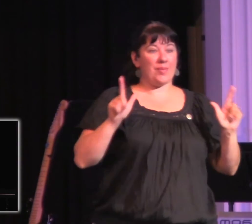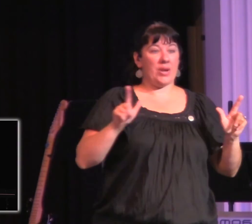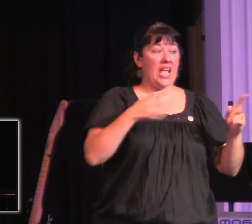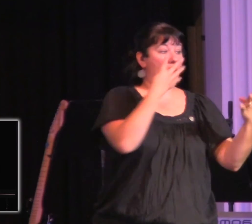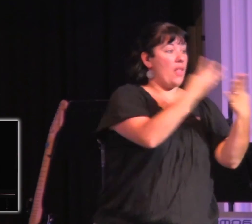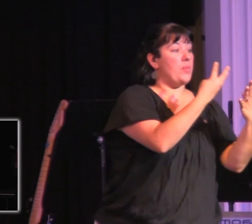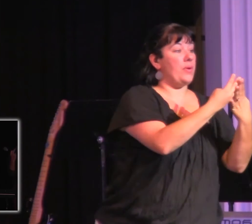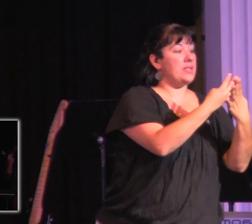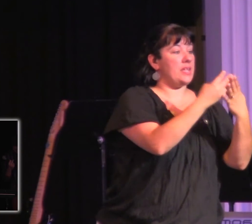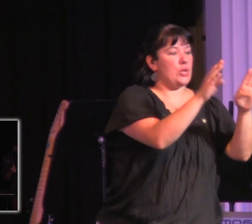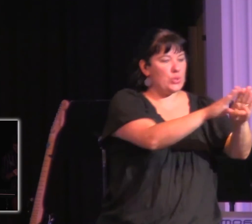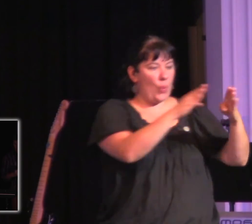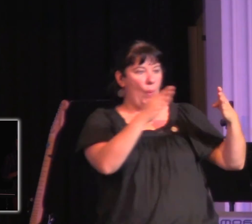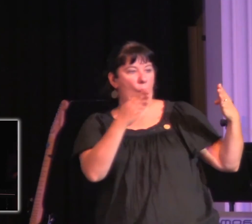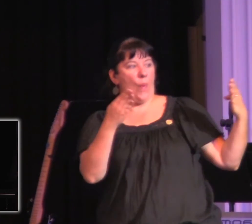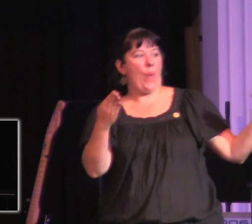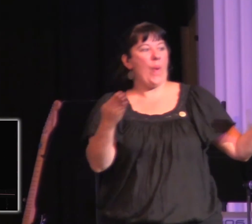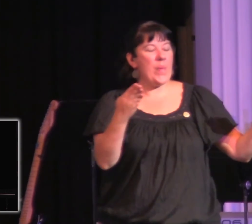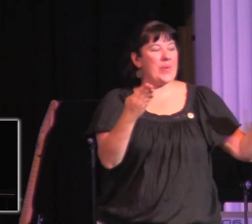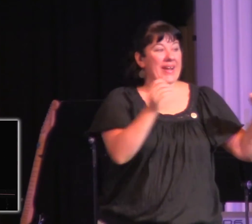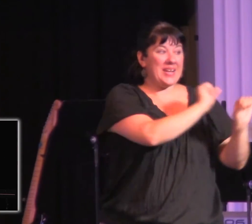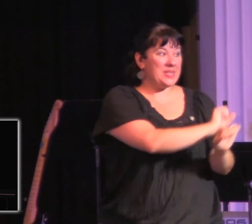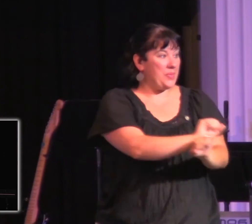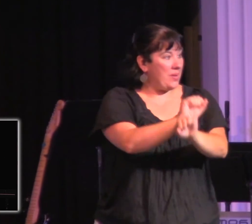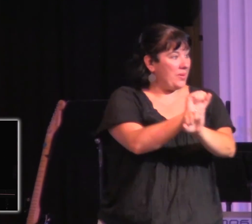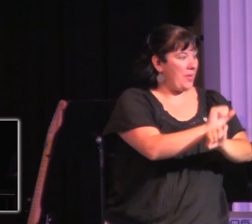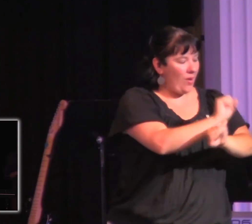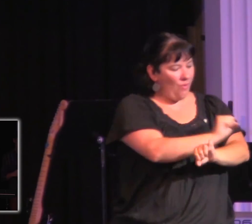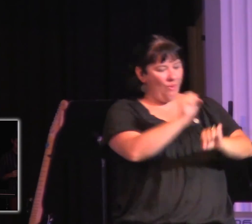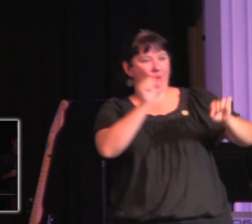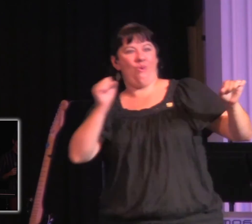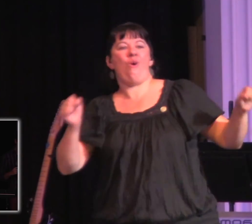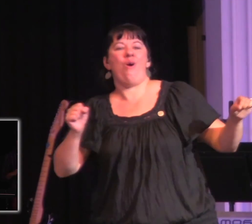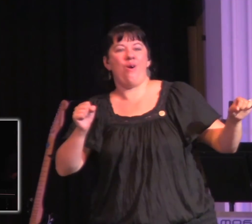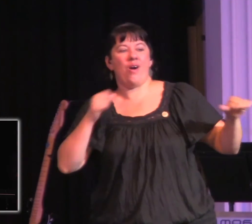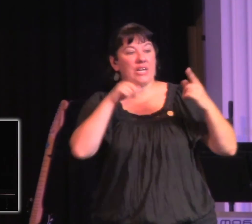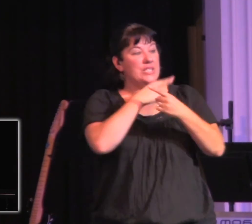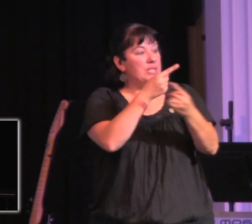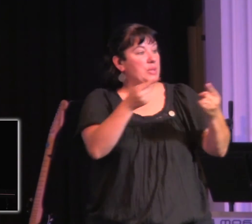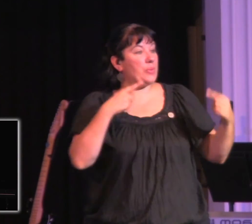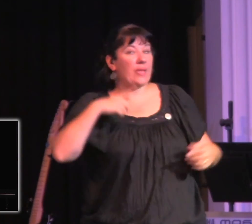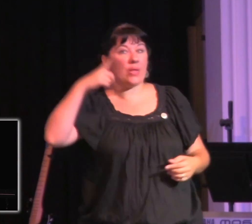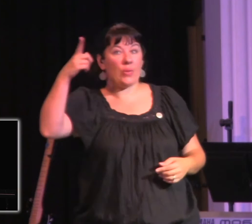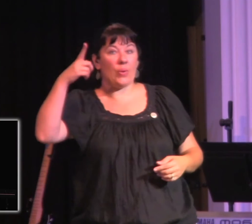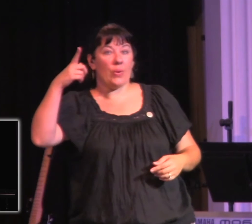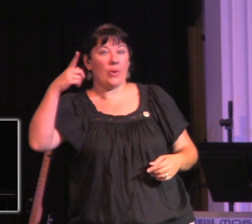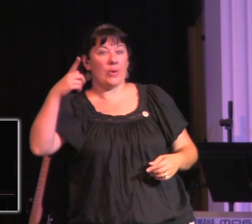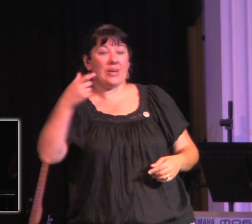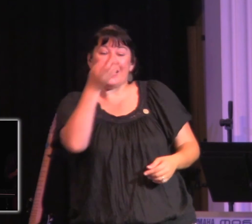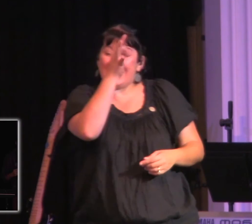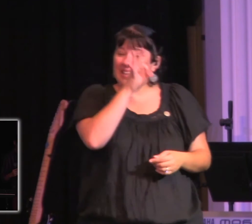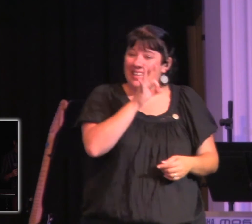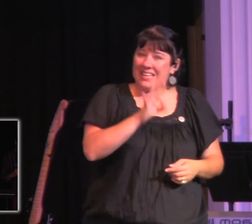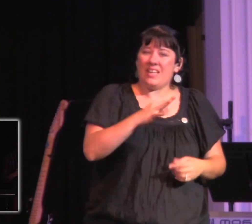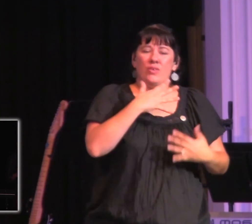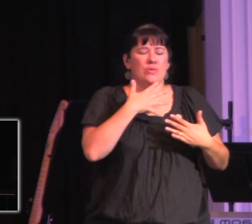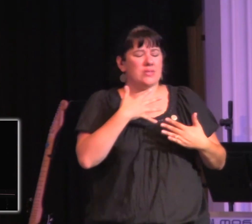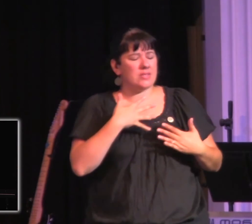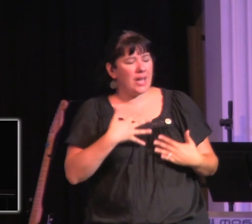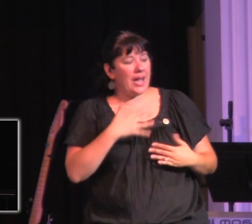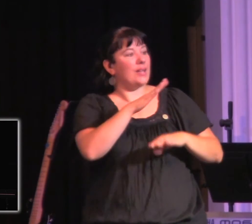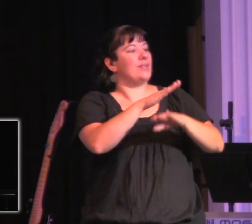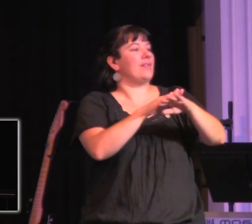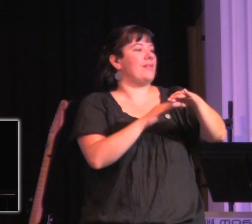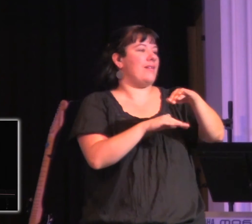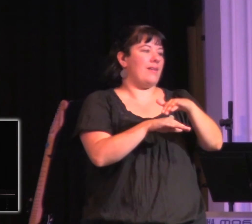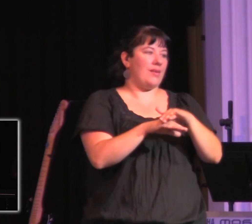proclaim the acceptable year of the Lord, to comfort all who mourn, to console those who